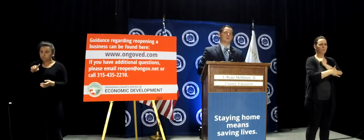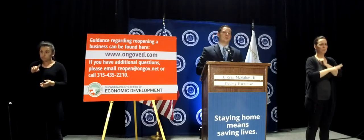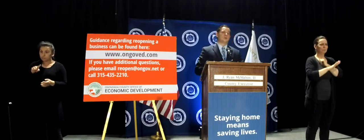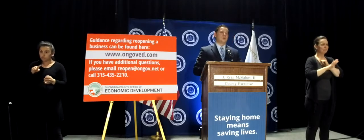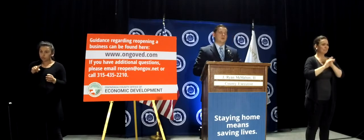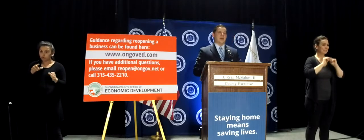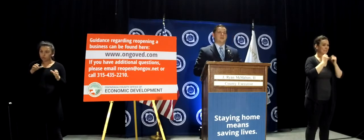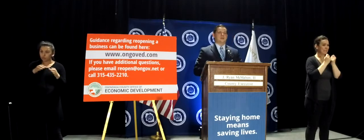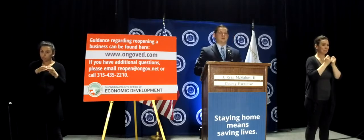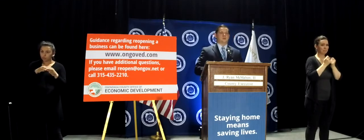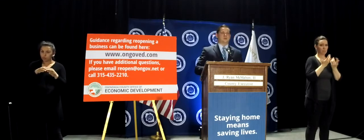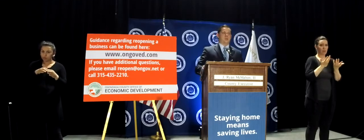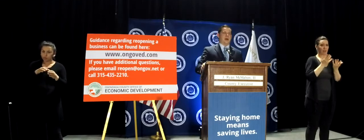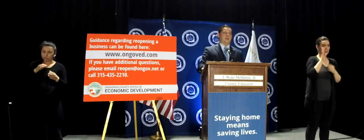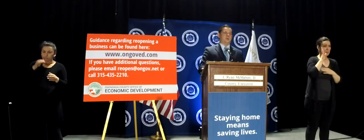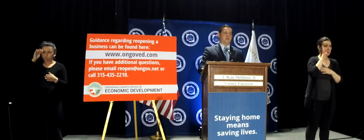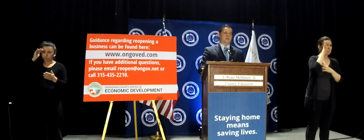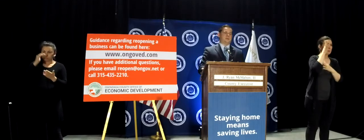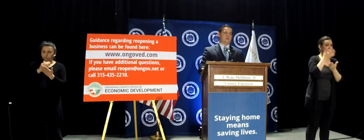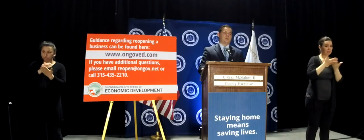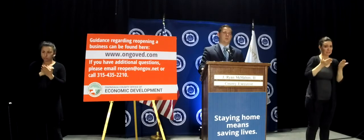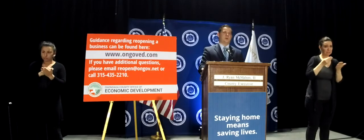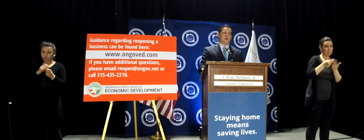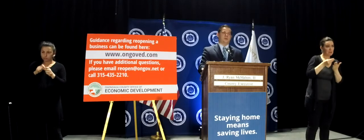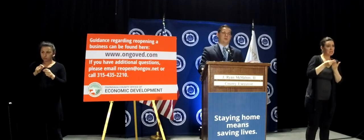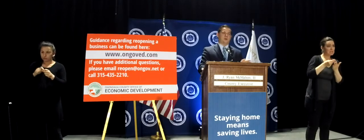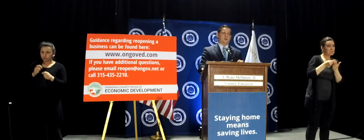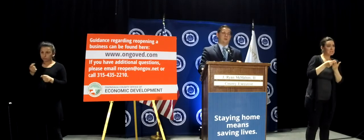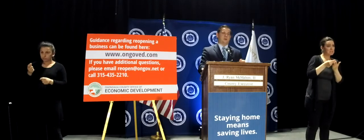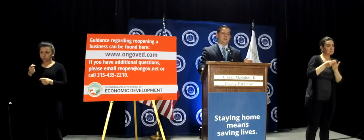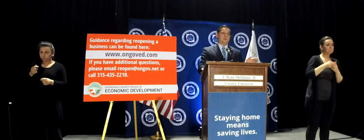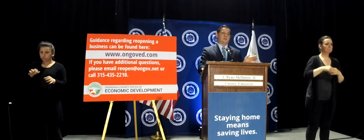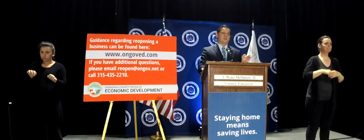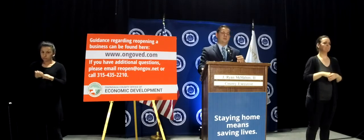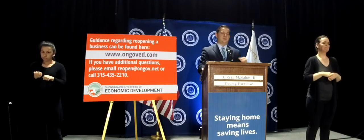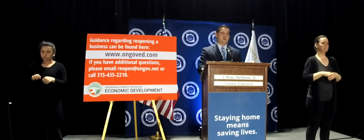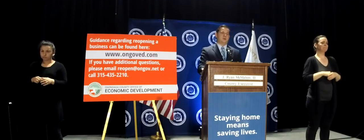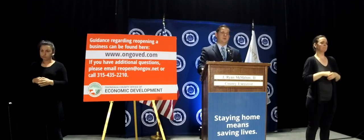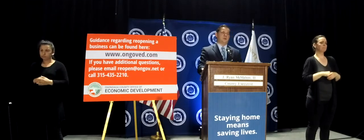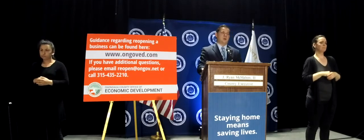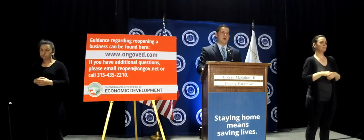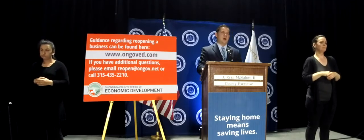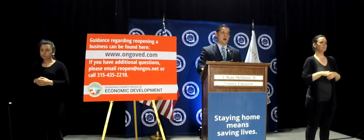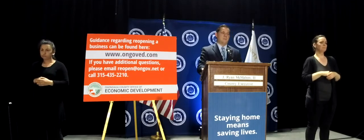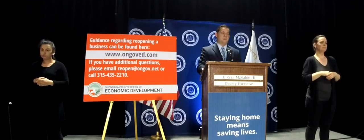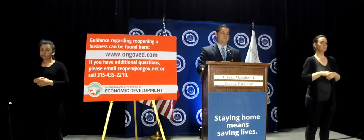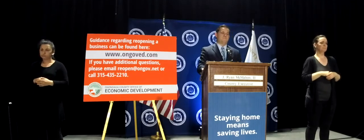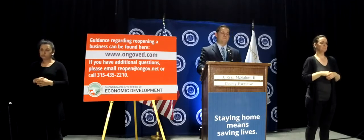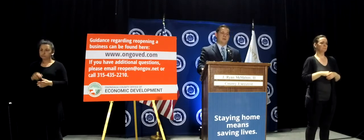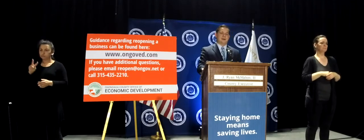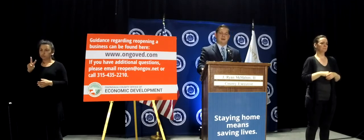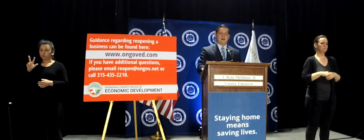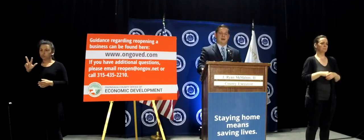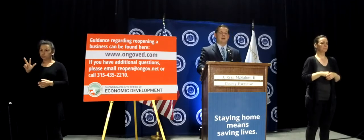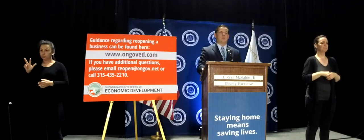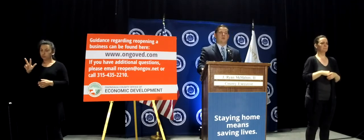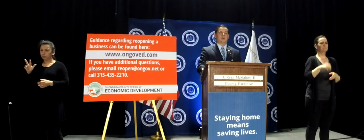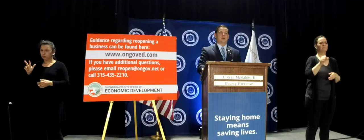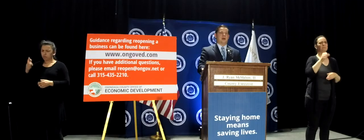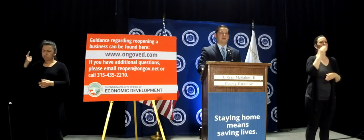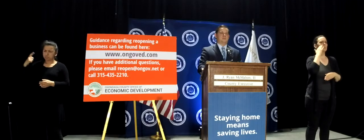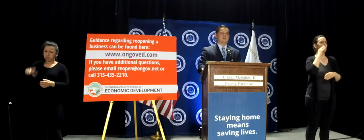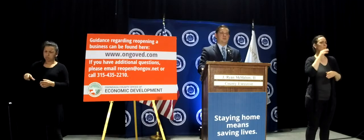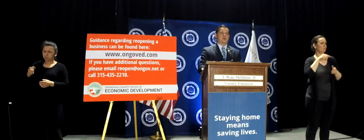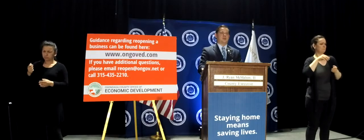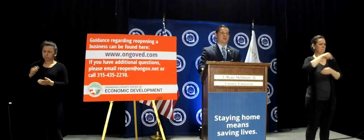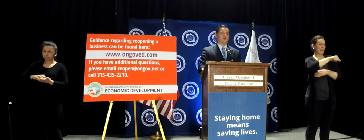up with? Yeah, I think so. Those are the pilot payments over the period of 15 years. I mean, we